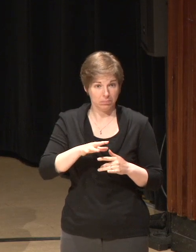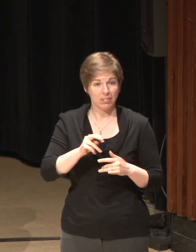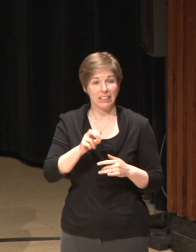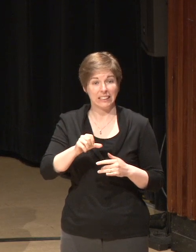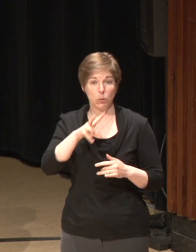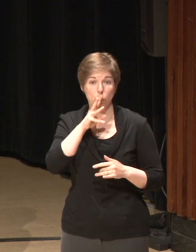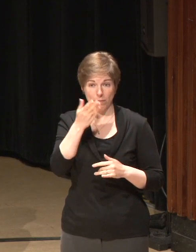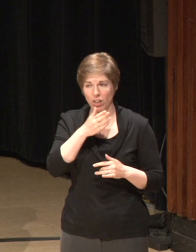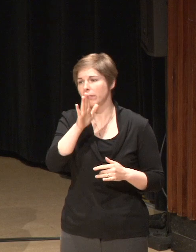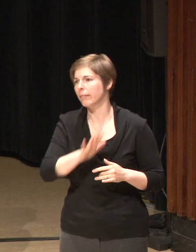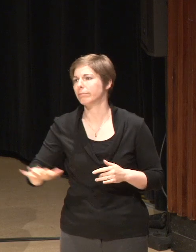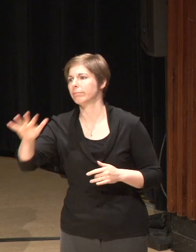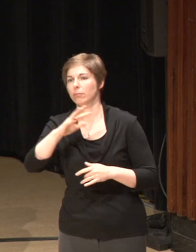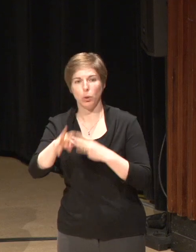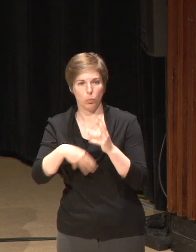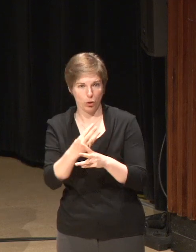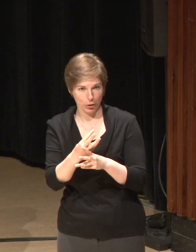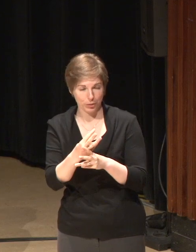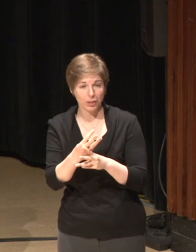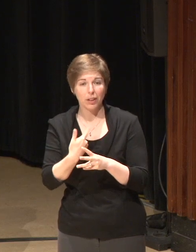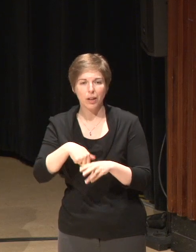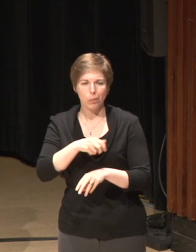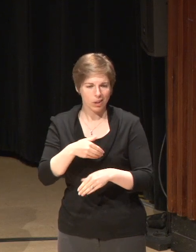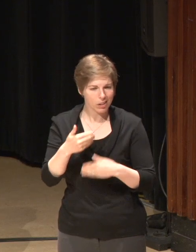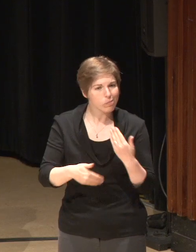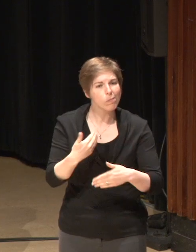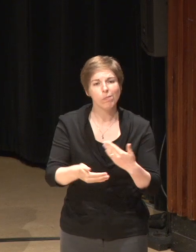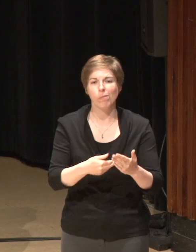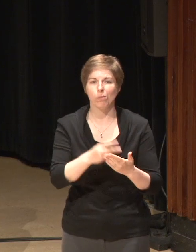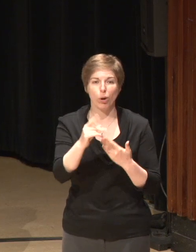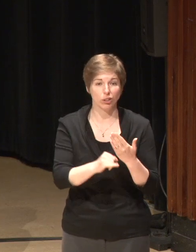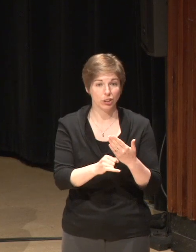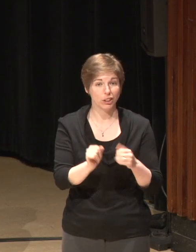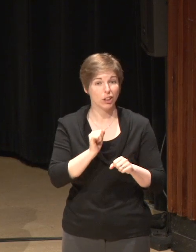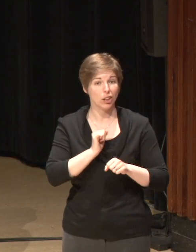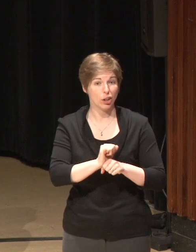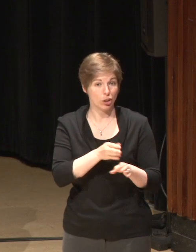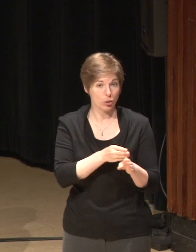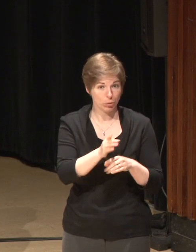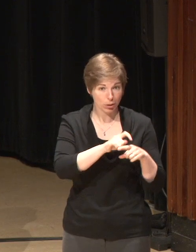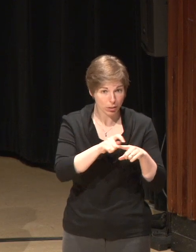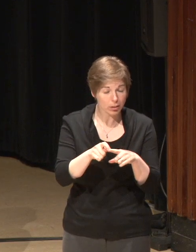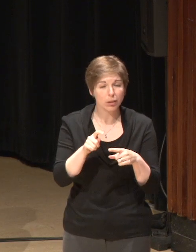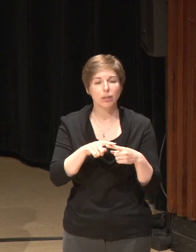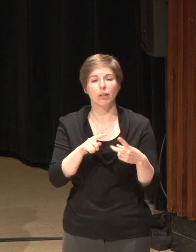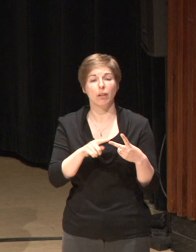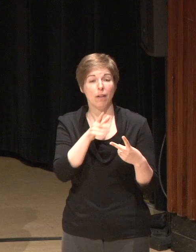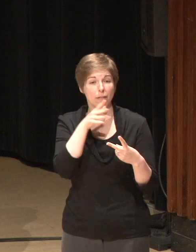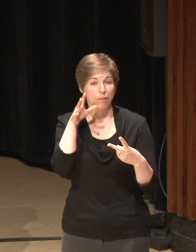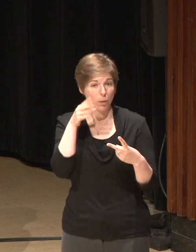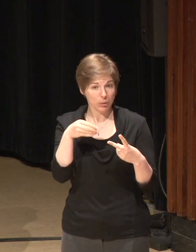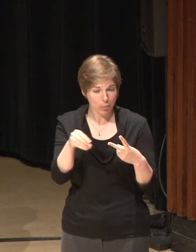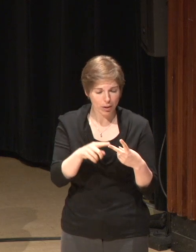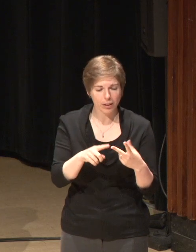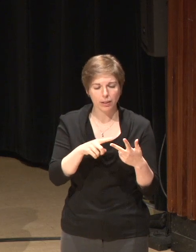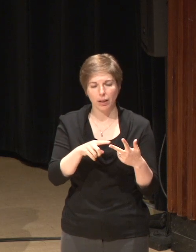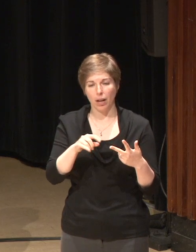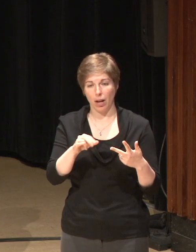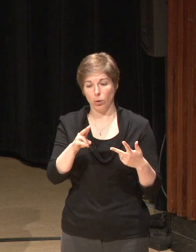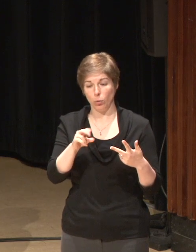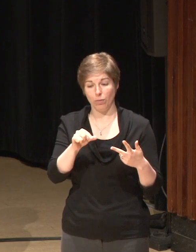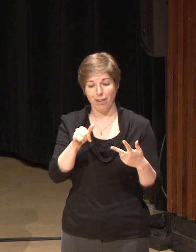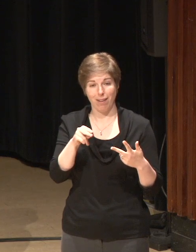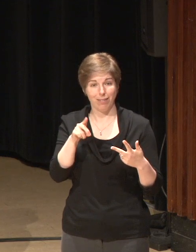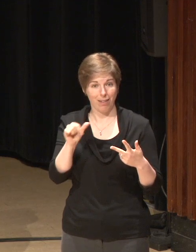Enactus NSCC took charge with projects like Career Closet, Be the Roots Farmers Market, and Uganda Venture, which